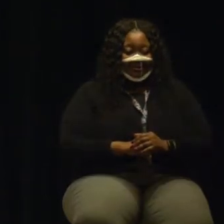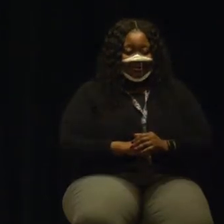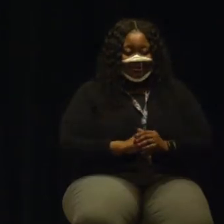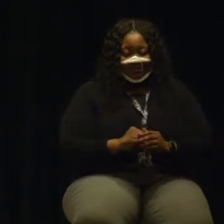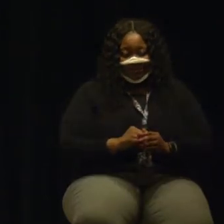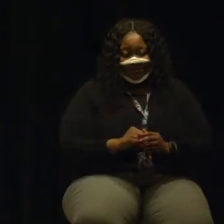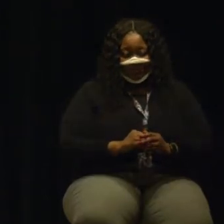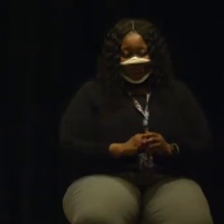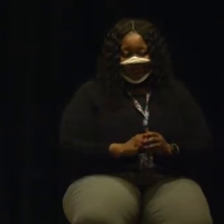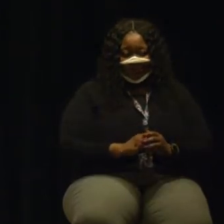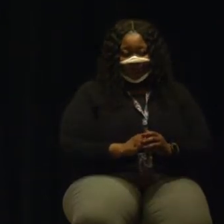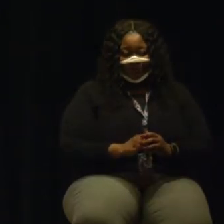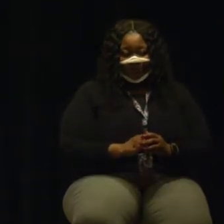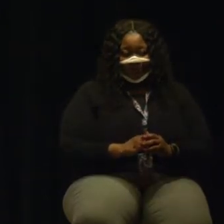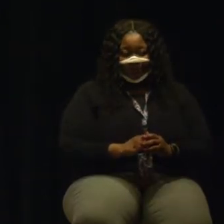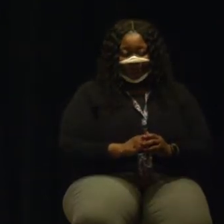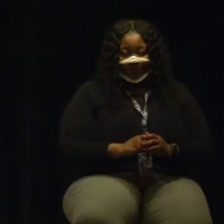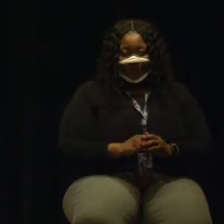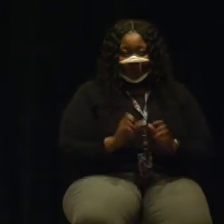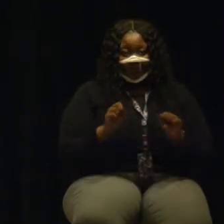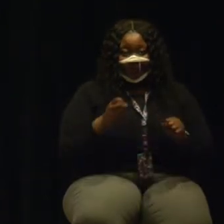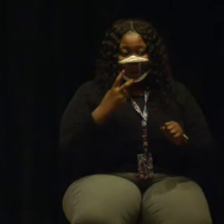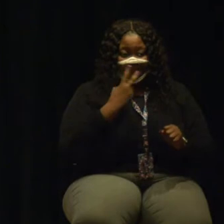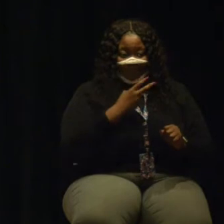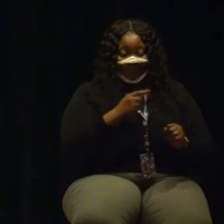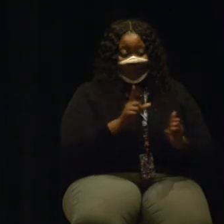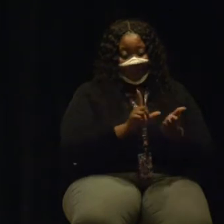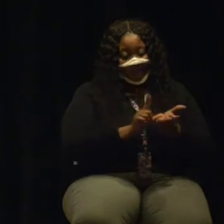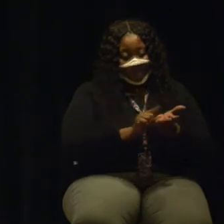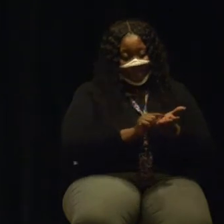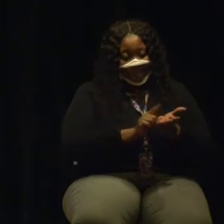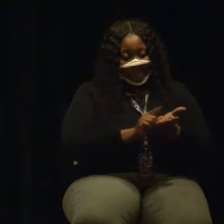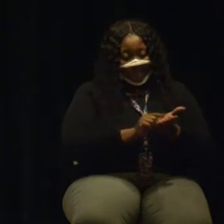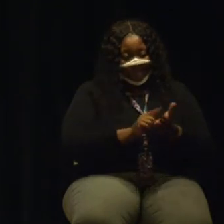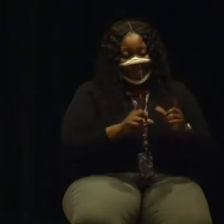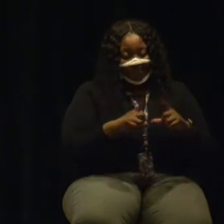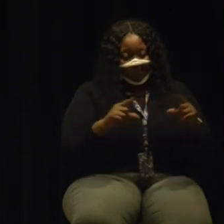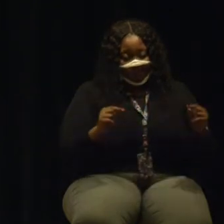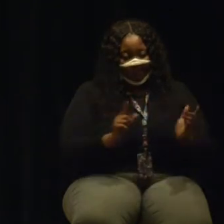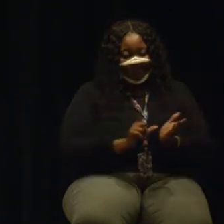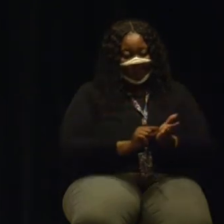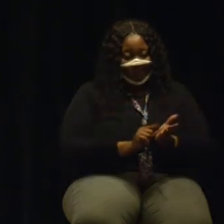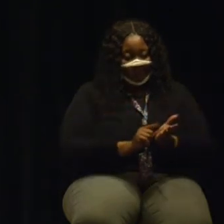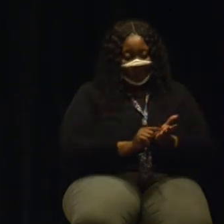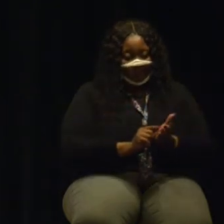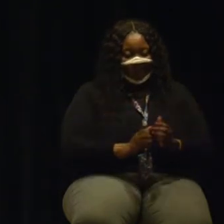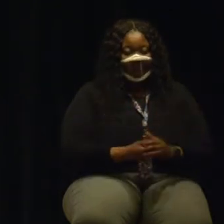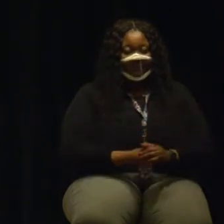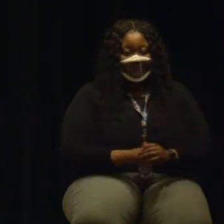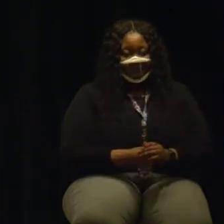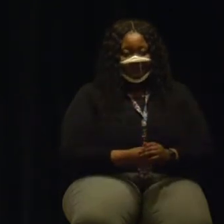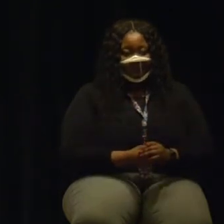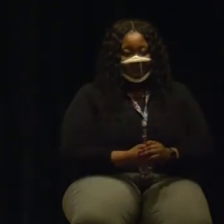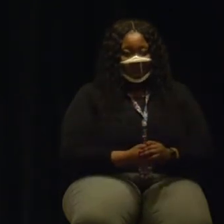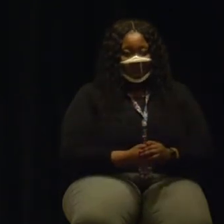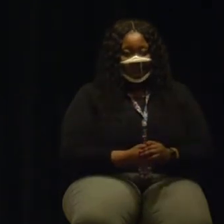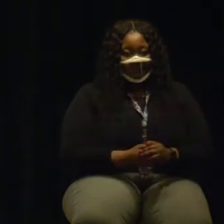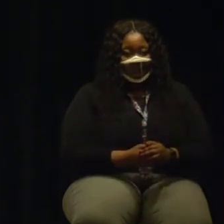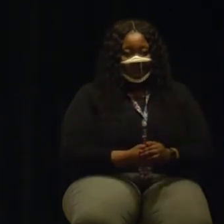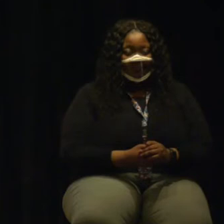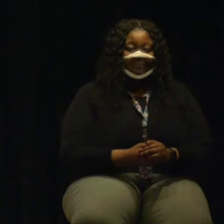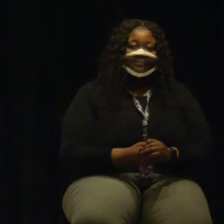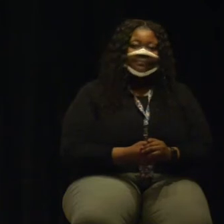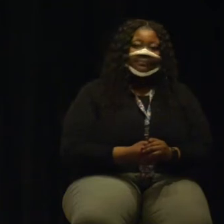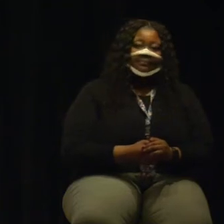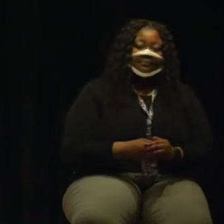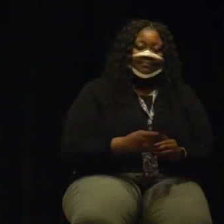Evening Gazette is an actual piece of the newspaper. There's a ton of archival material in the book like that. Of course, Tex Rickard